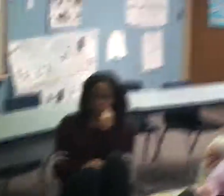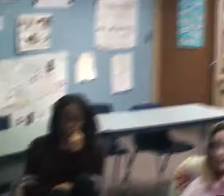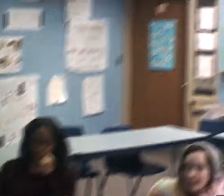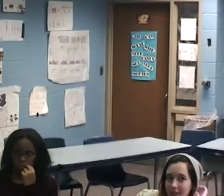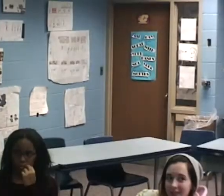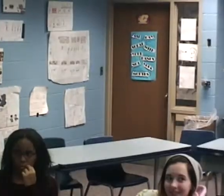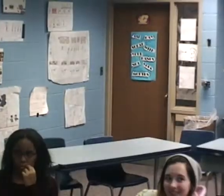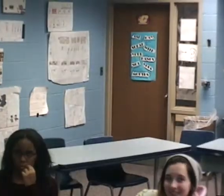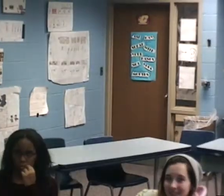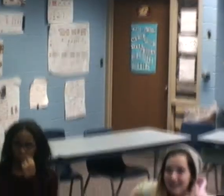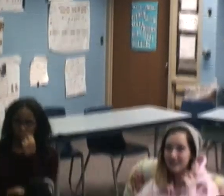Ugh.